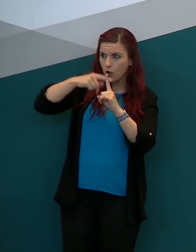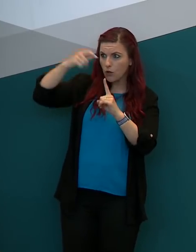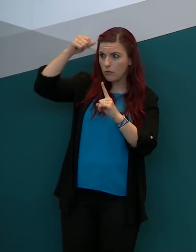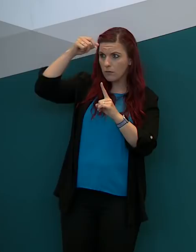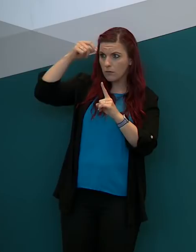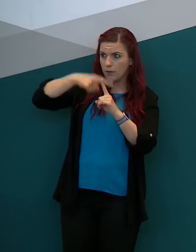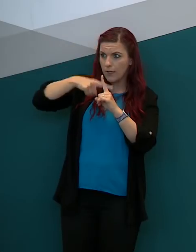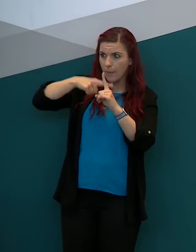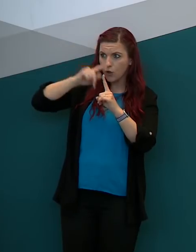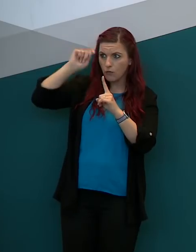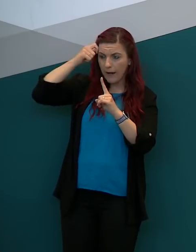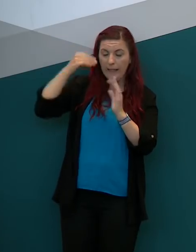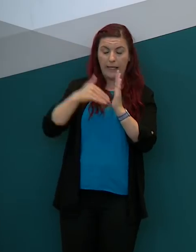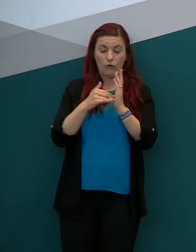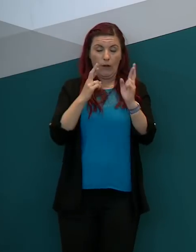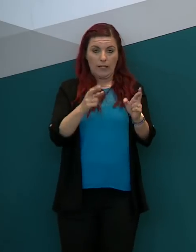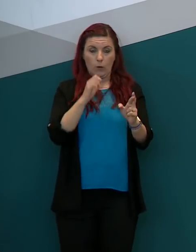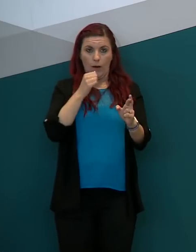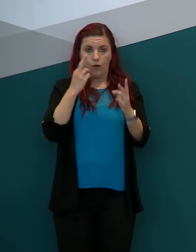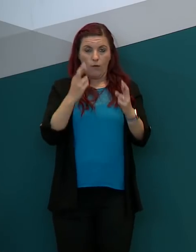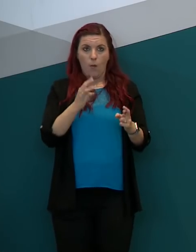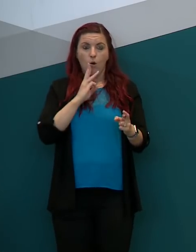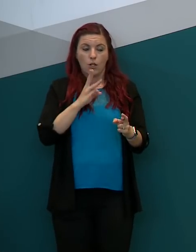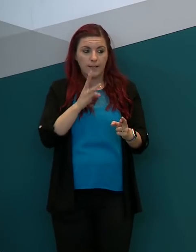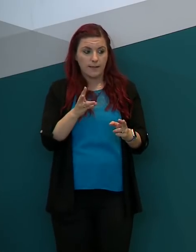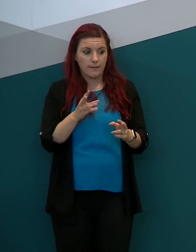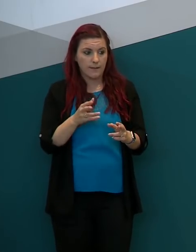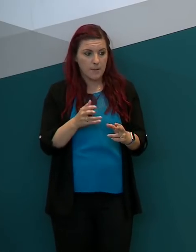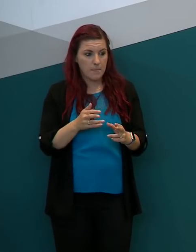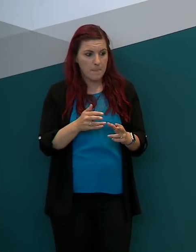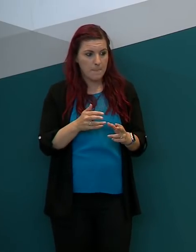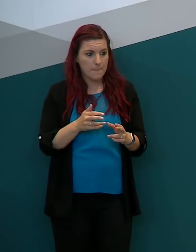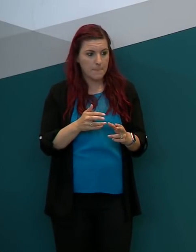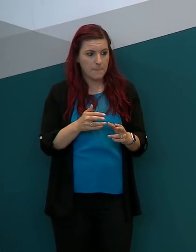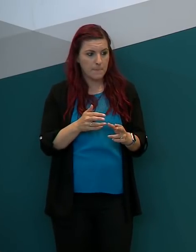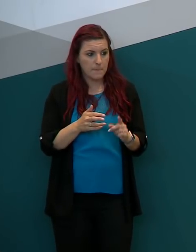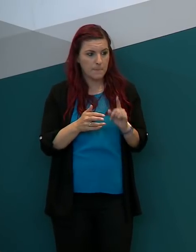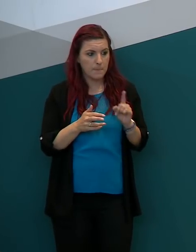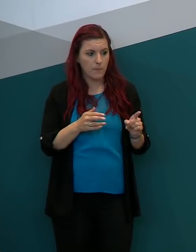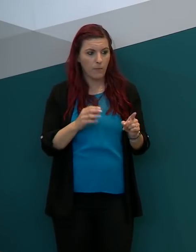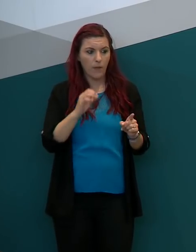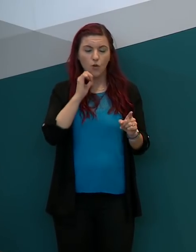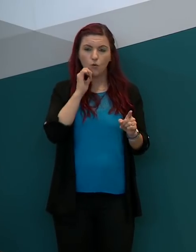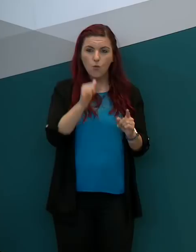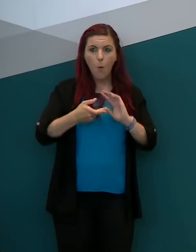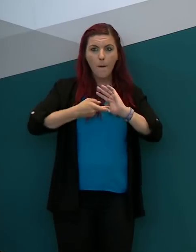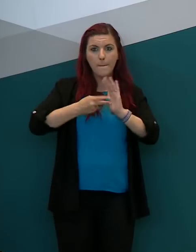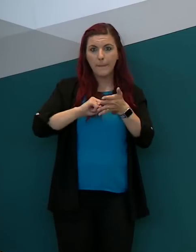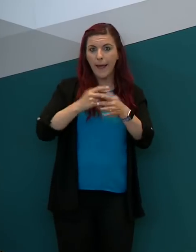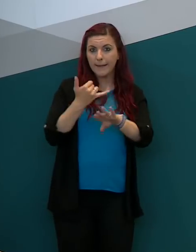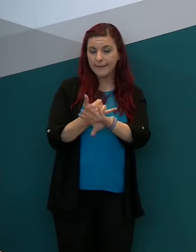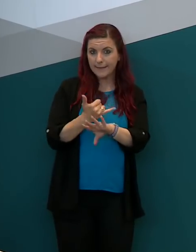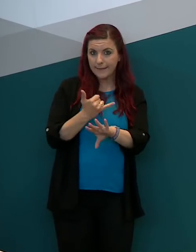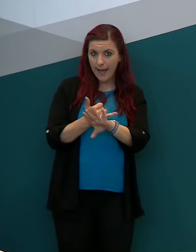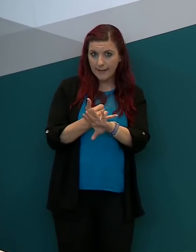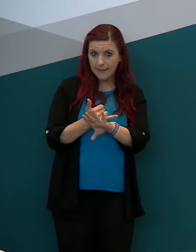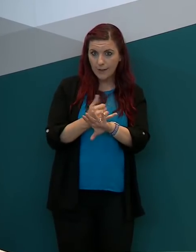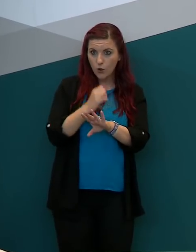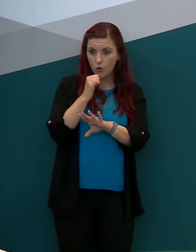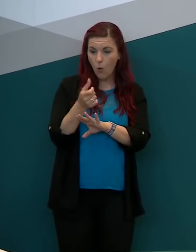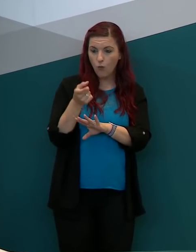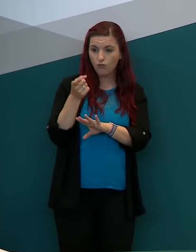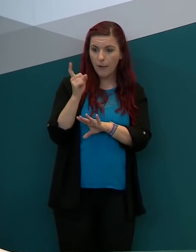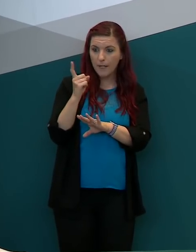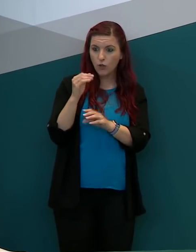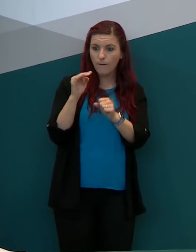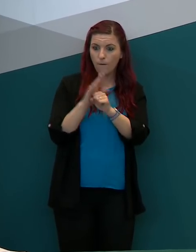I don't have the correct terminology. That's okay. Like there isn't in place a blanket recommendation in relation to home care